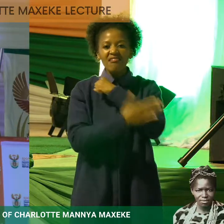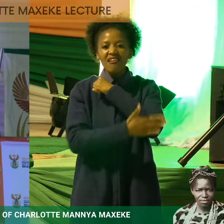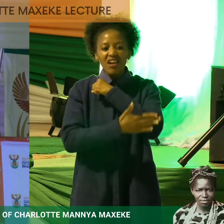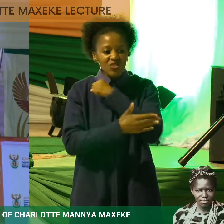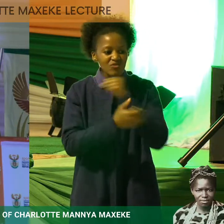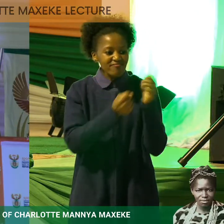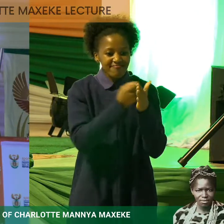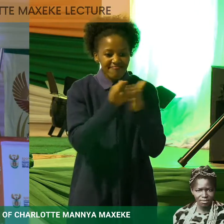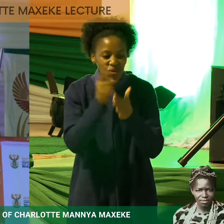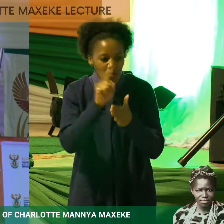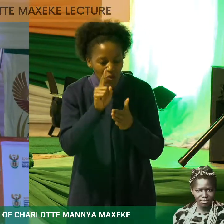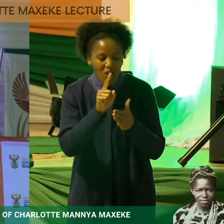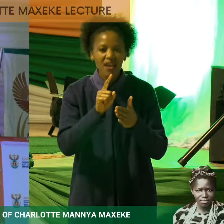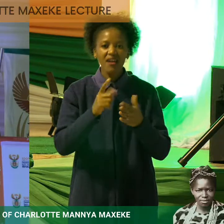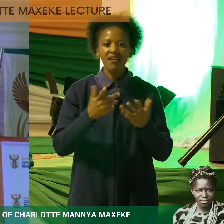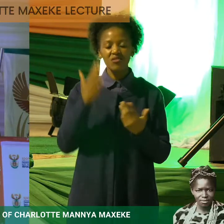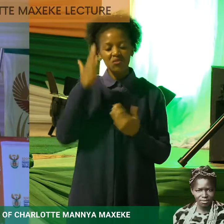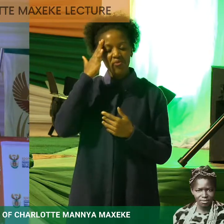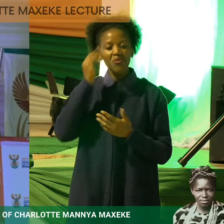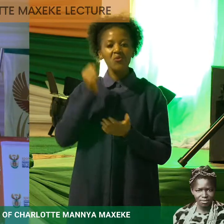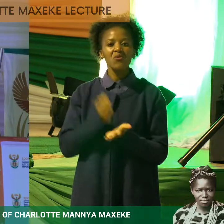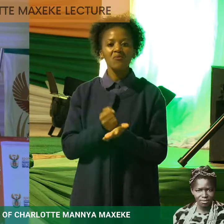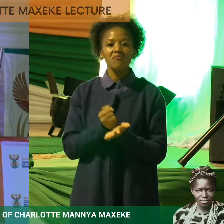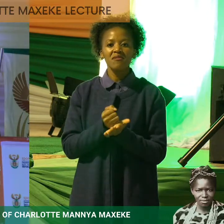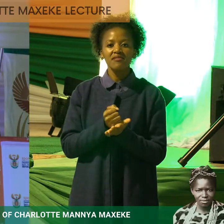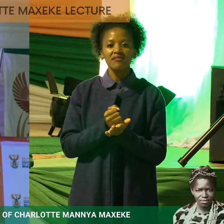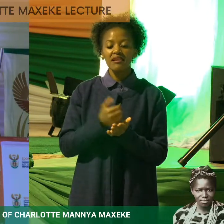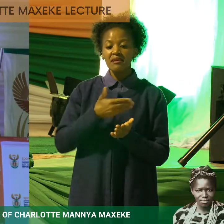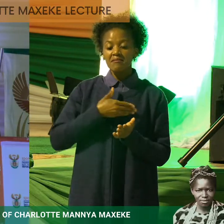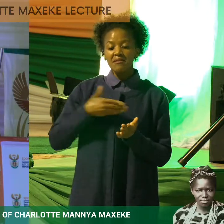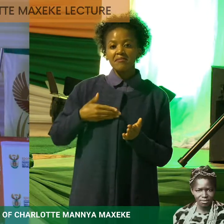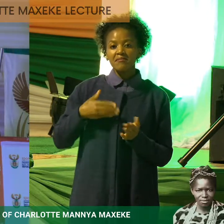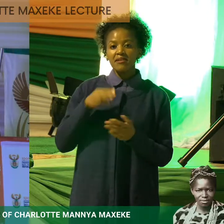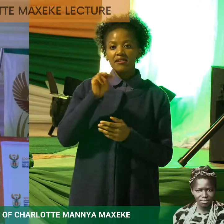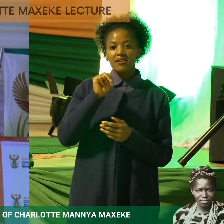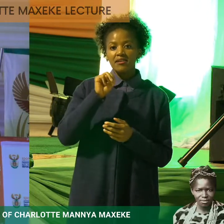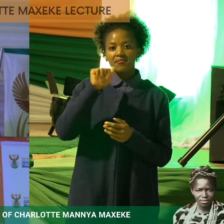well. So Umam Charlotte Maxeke believed in Africans.